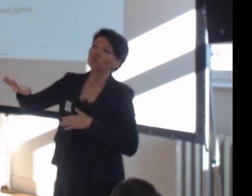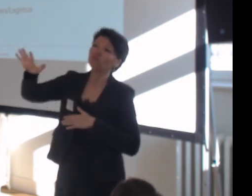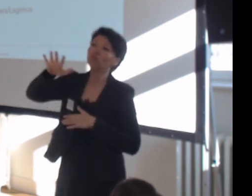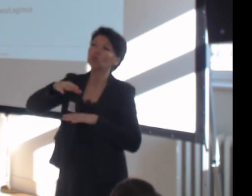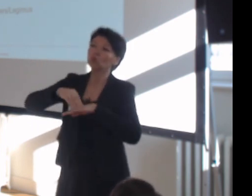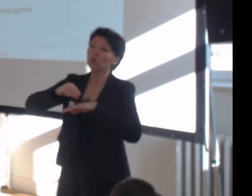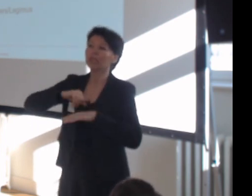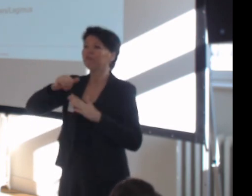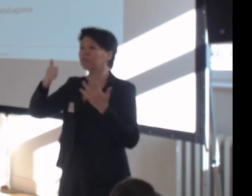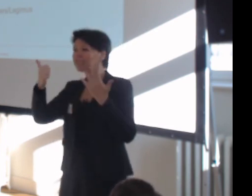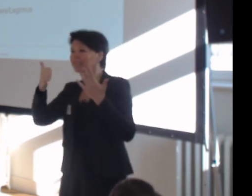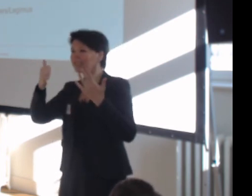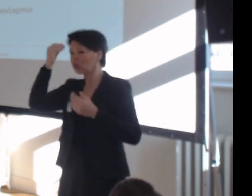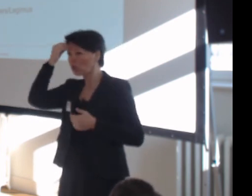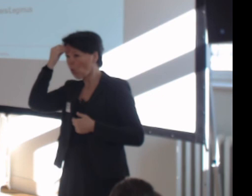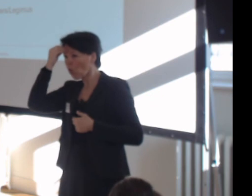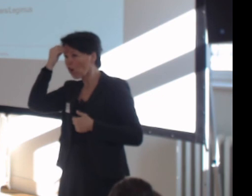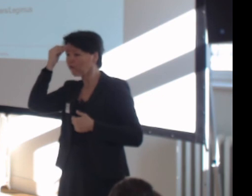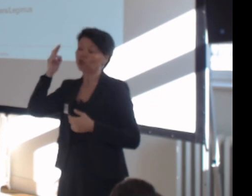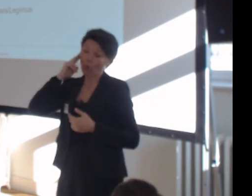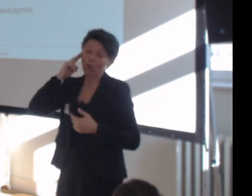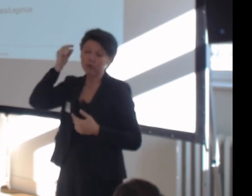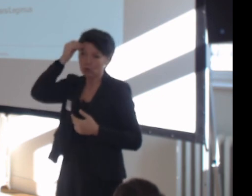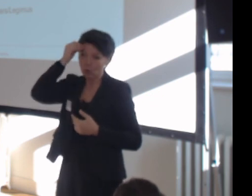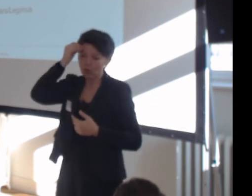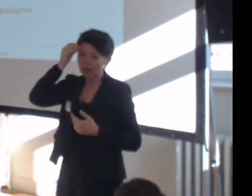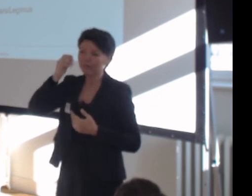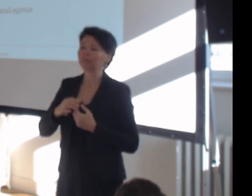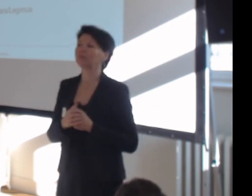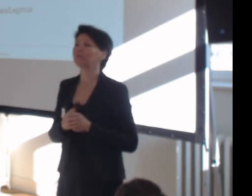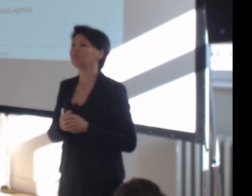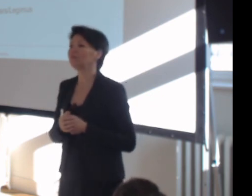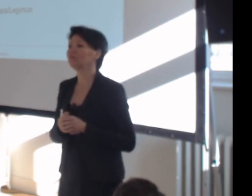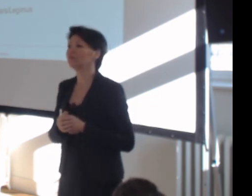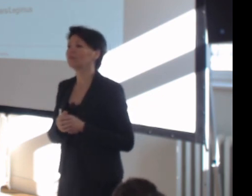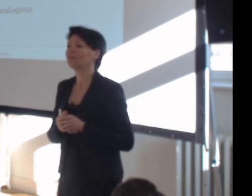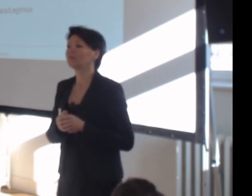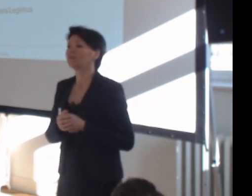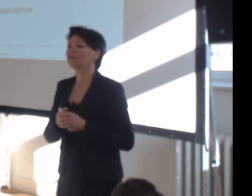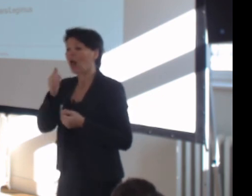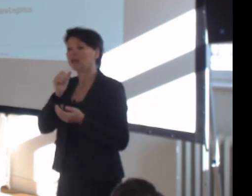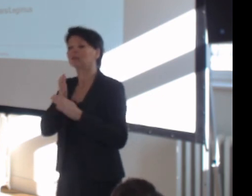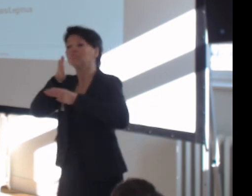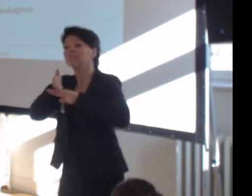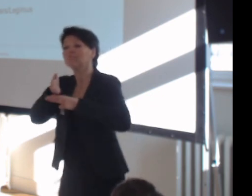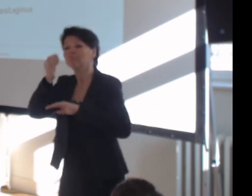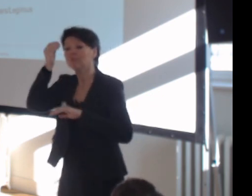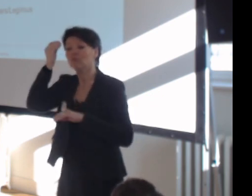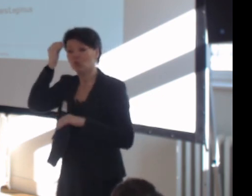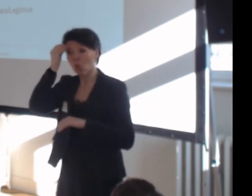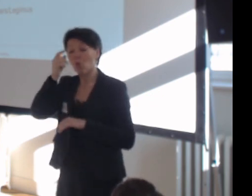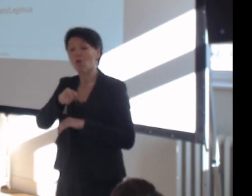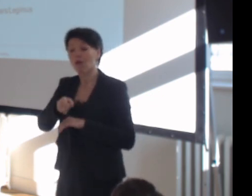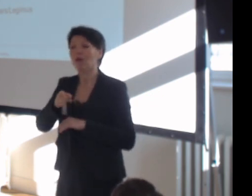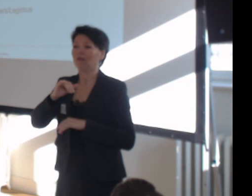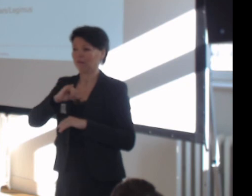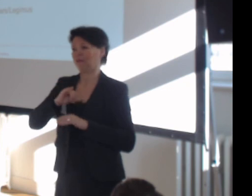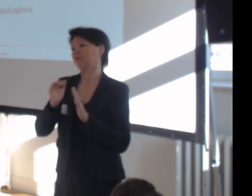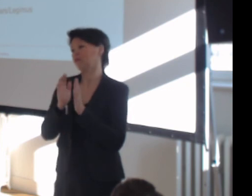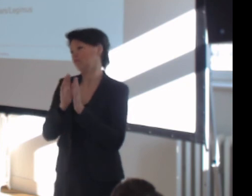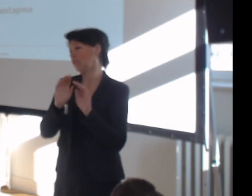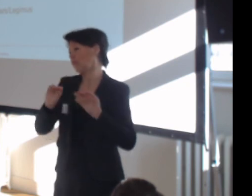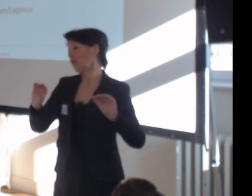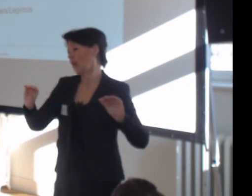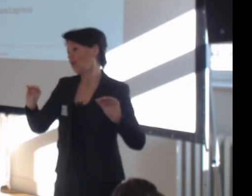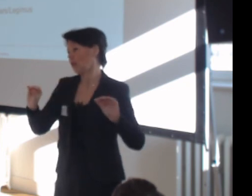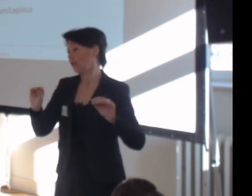for hard of hearing kids or deaf kids. And if you go to that kind of school, of course the school library has lots of material for